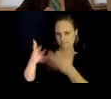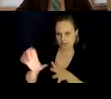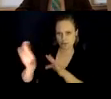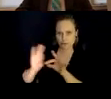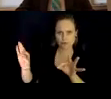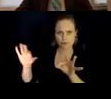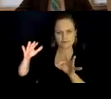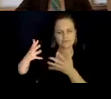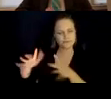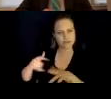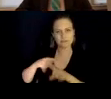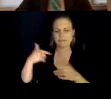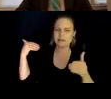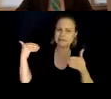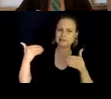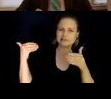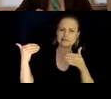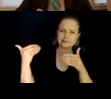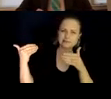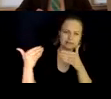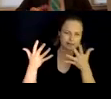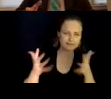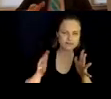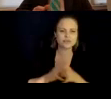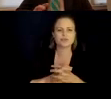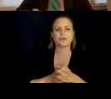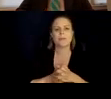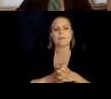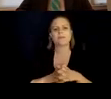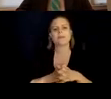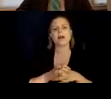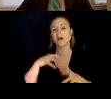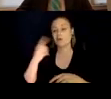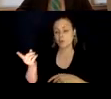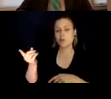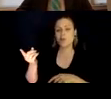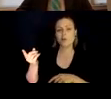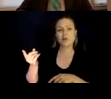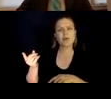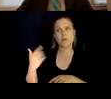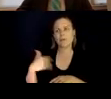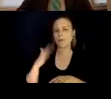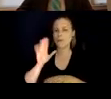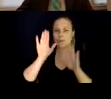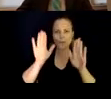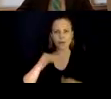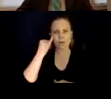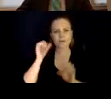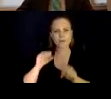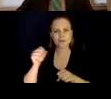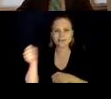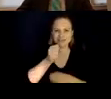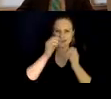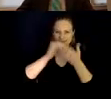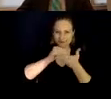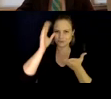was nearing the end. And I said to Barbara, I said, would it be wonderful if we could take students to the Lake